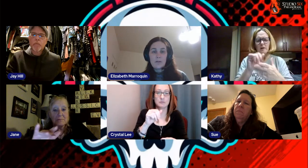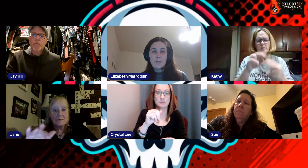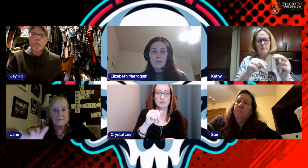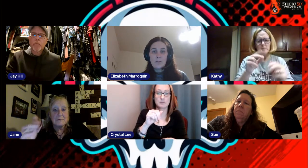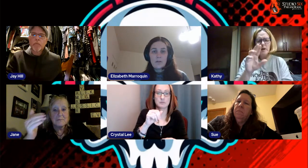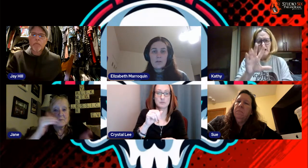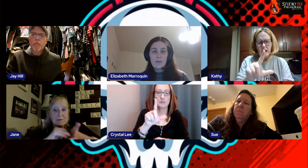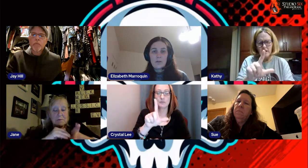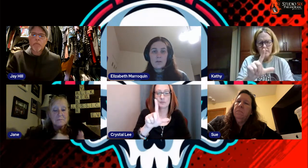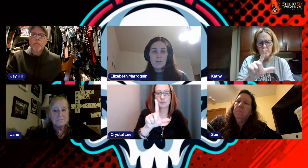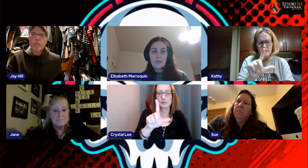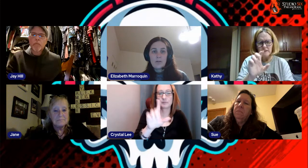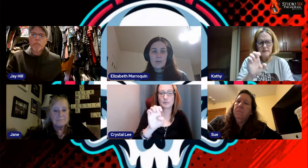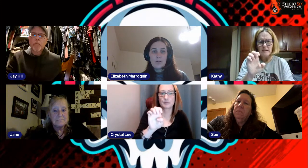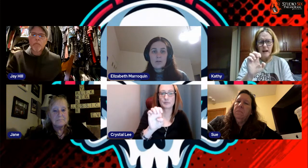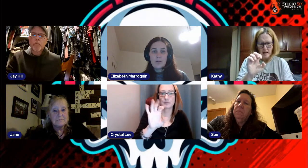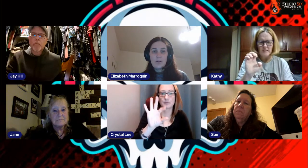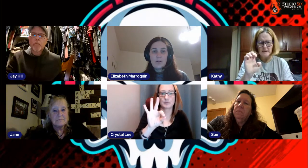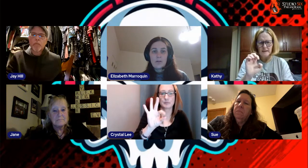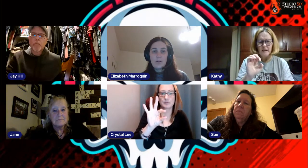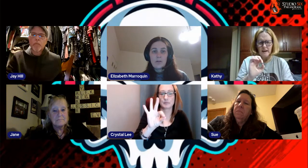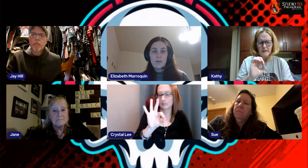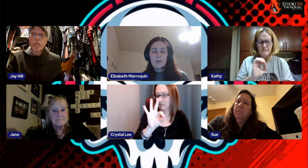Spell that